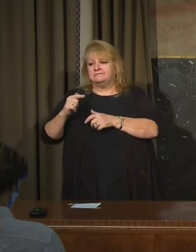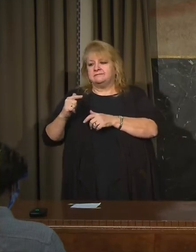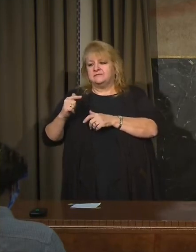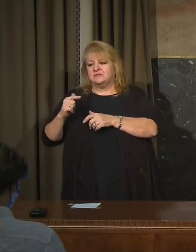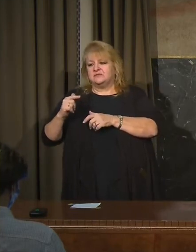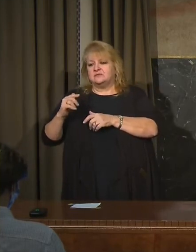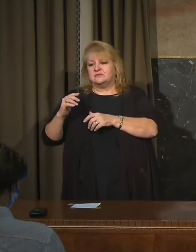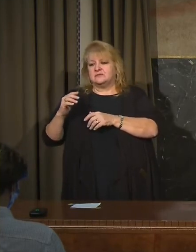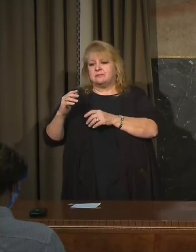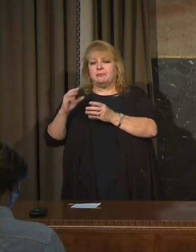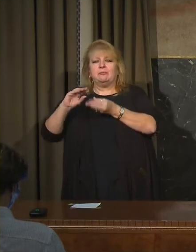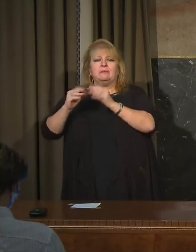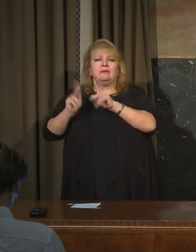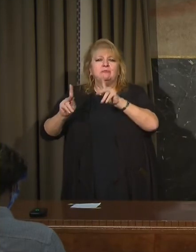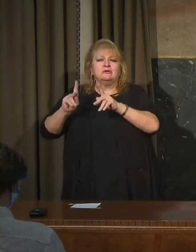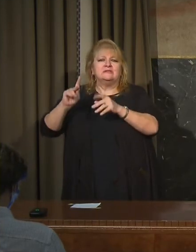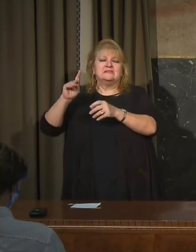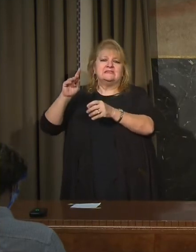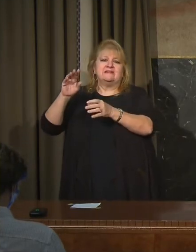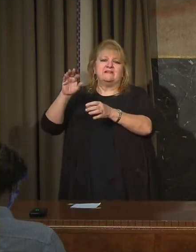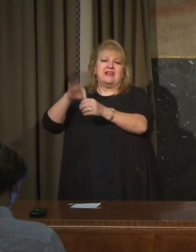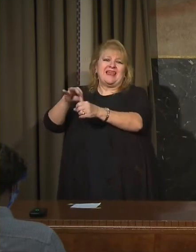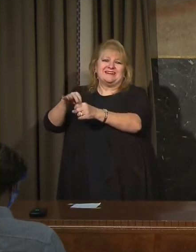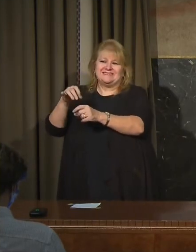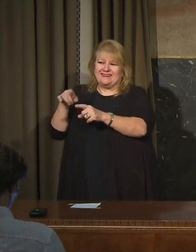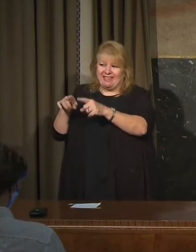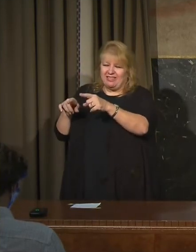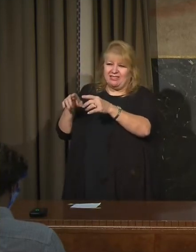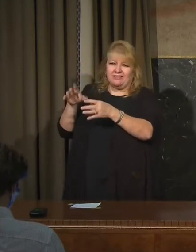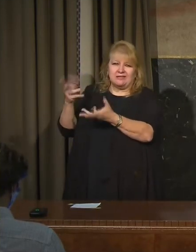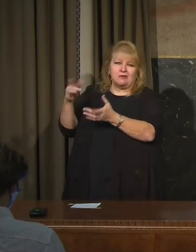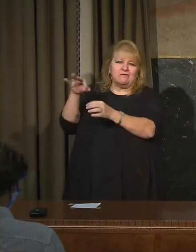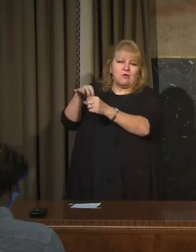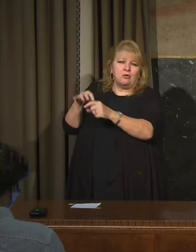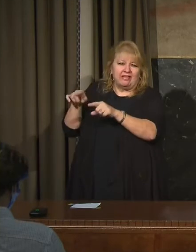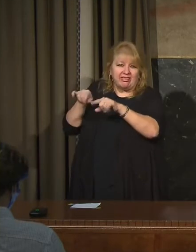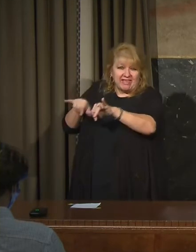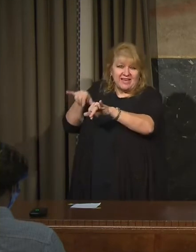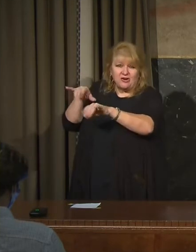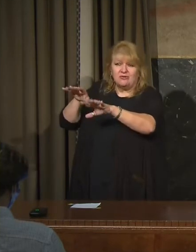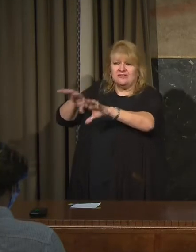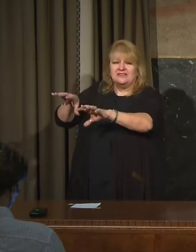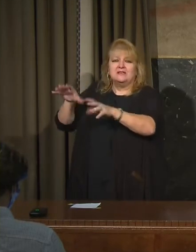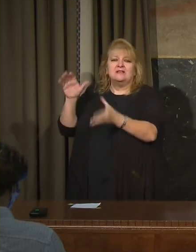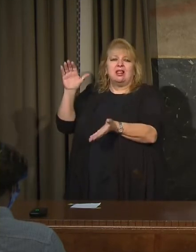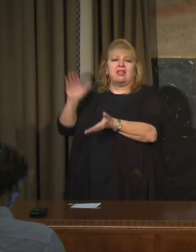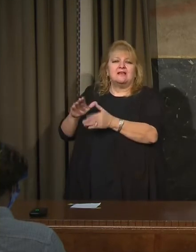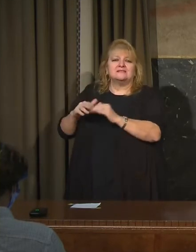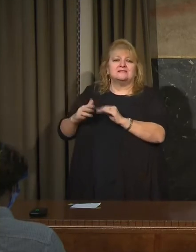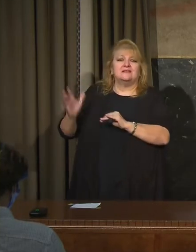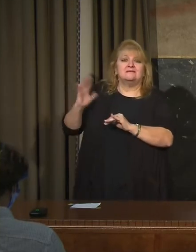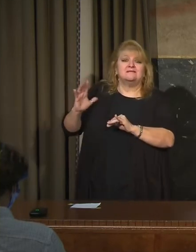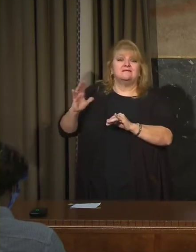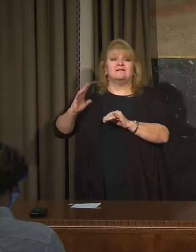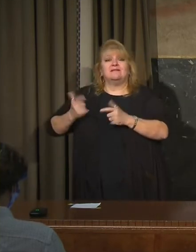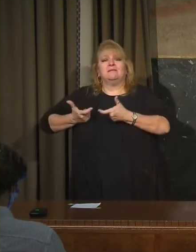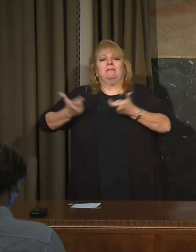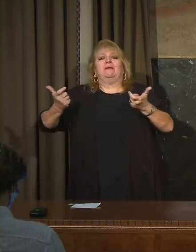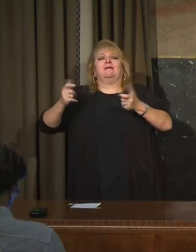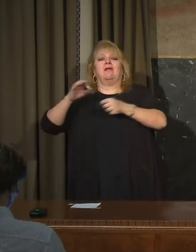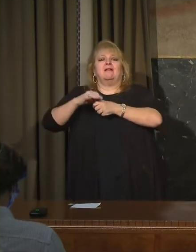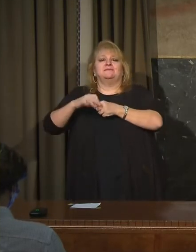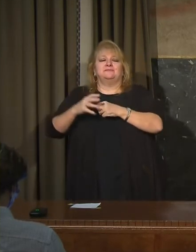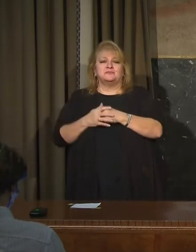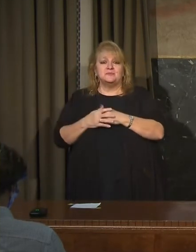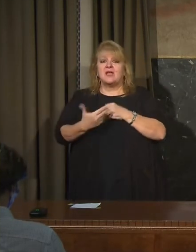these March and April elections, I think that that's appropriate. I am joined today, as usual, by Dr. Joe